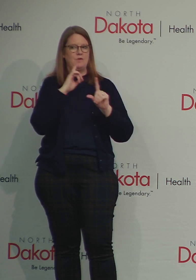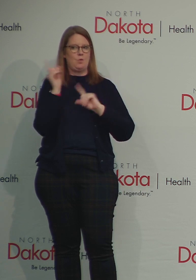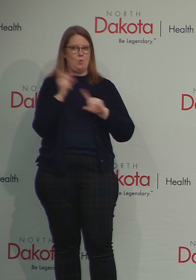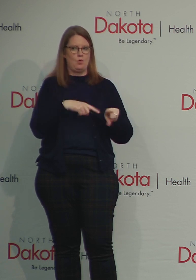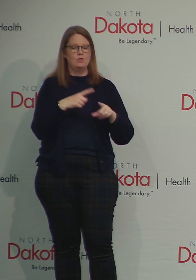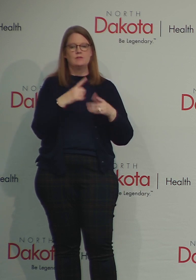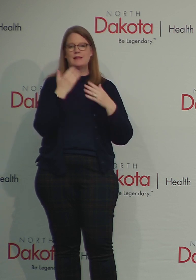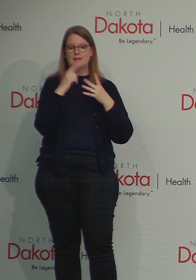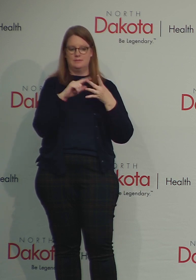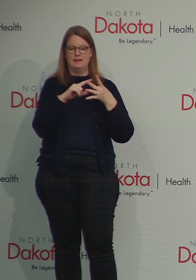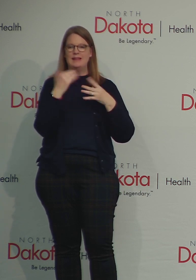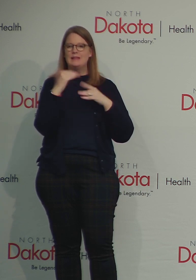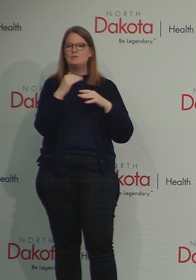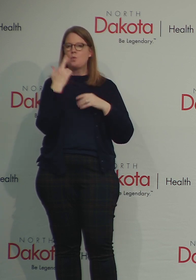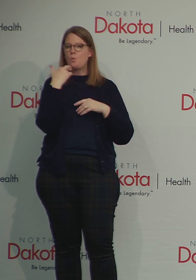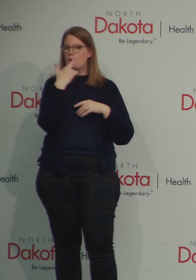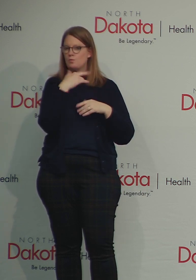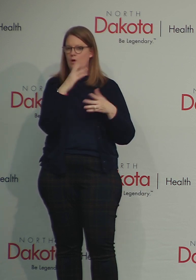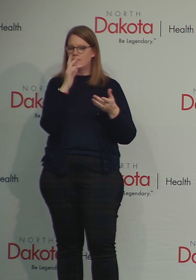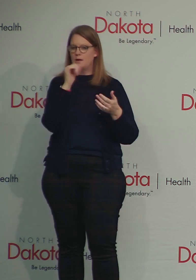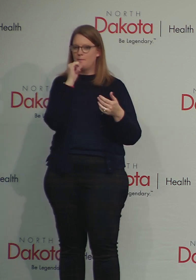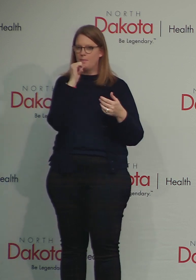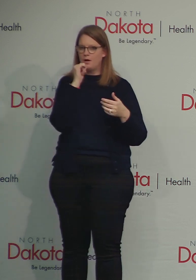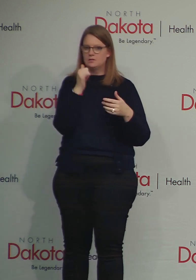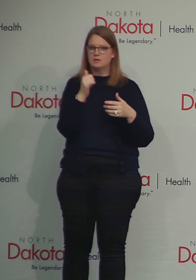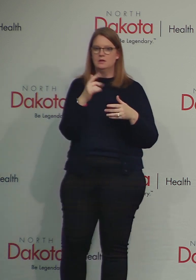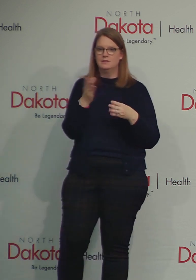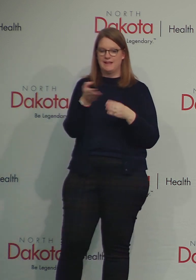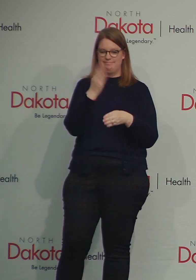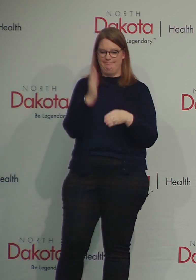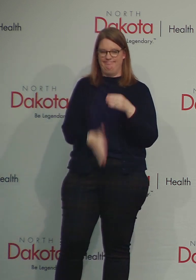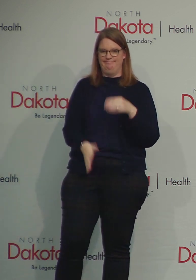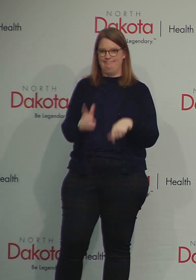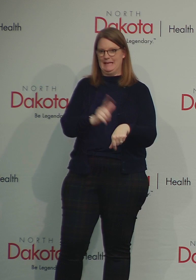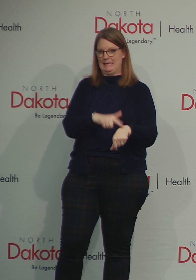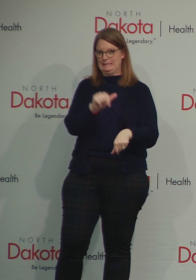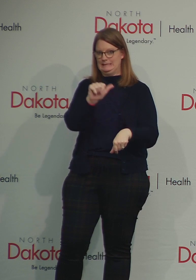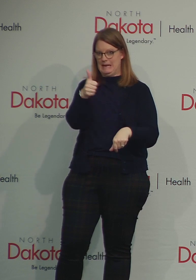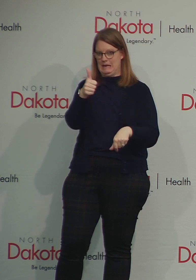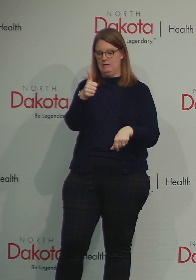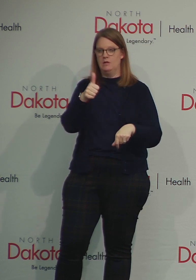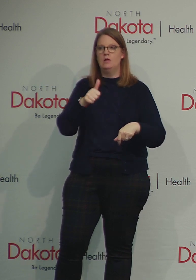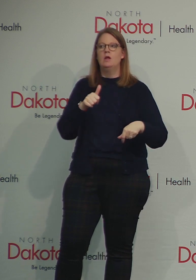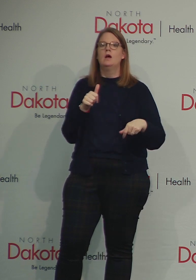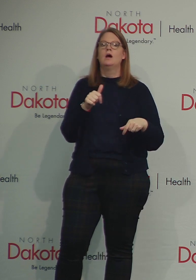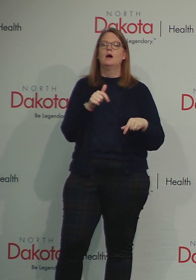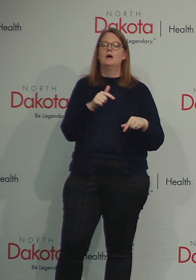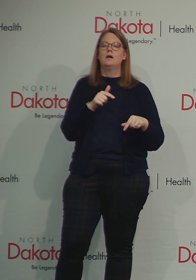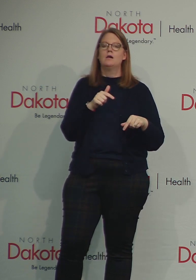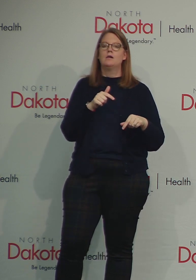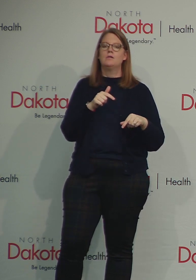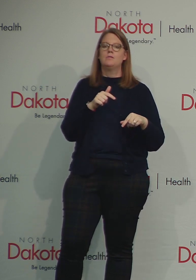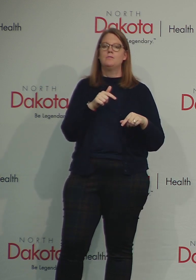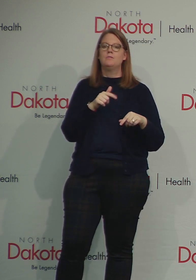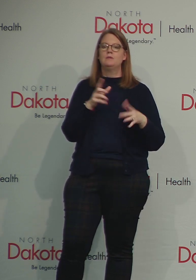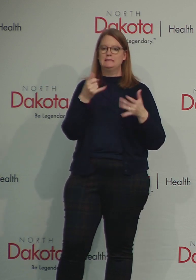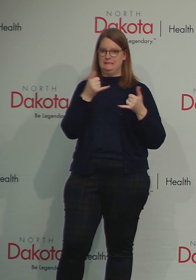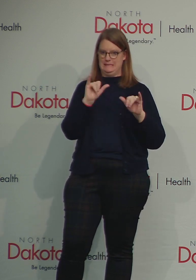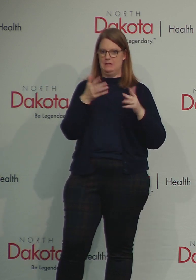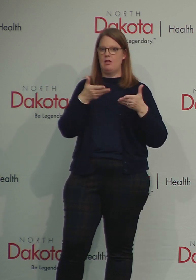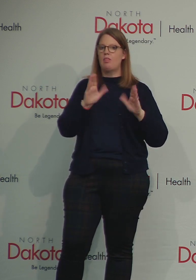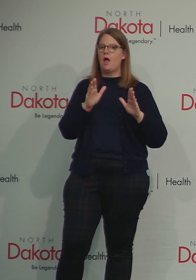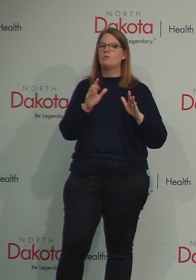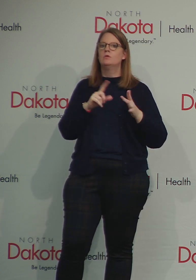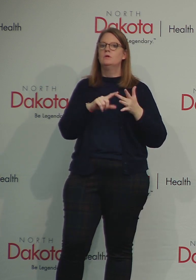for restaurants and bars, including a 10% or 10 p.m. early closing time, which again still allowed